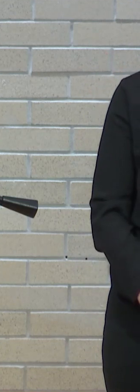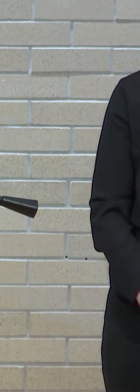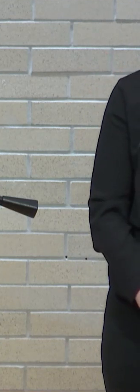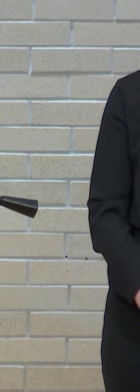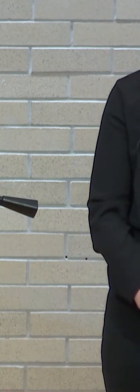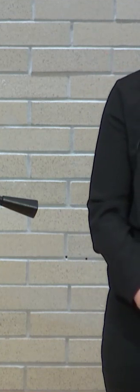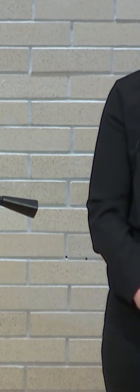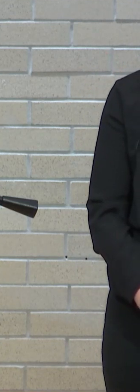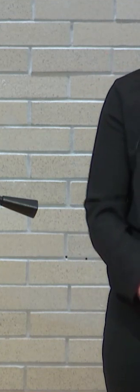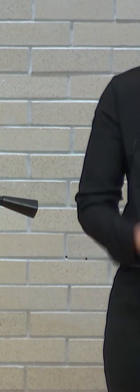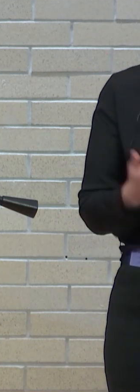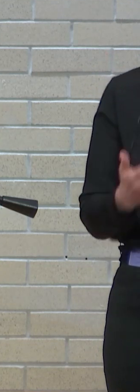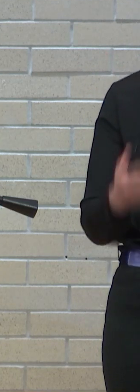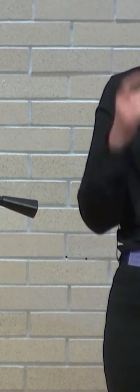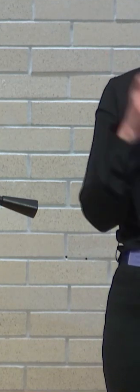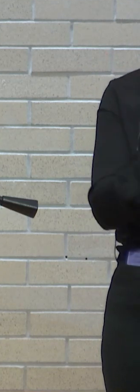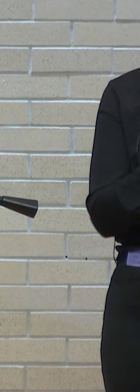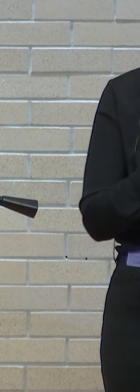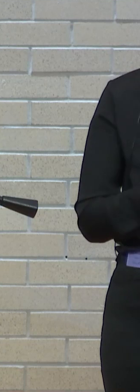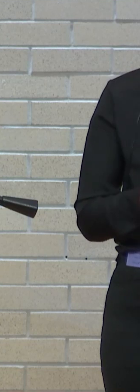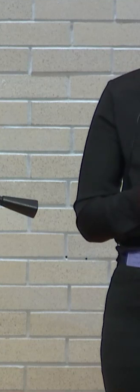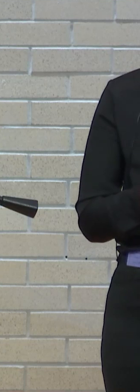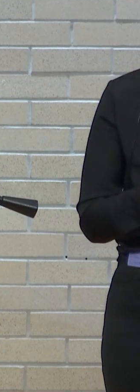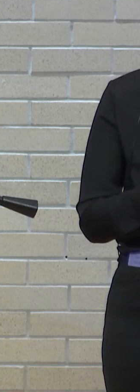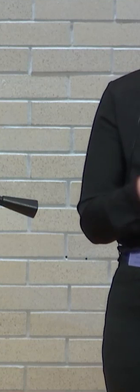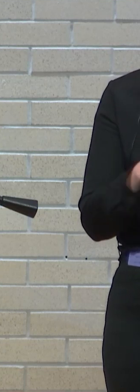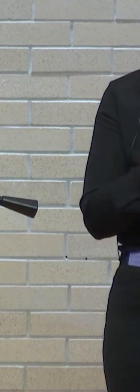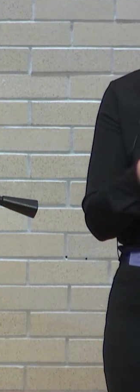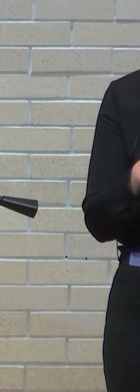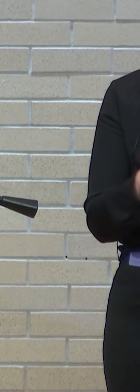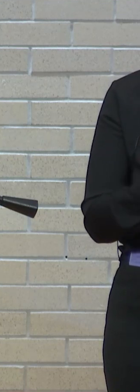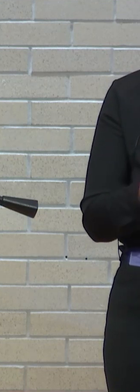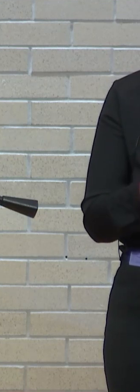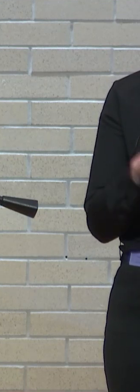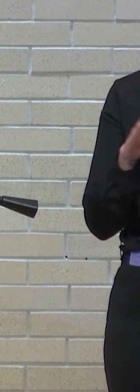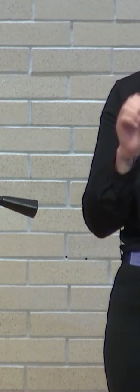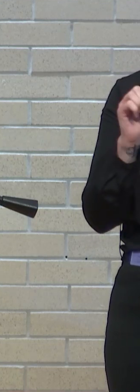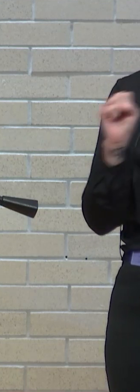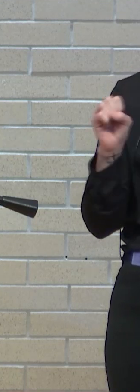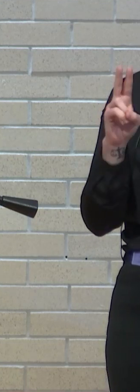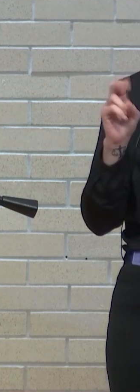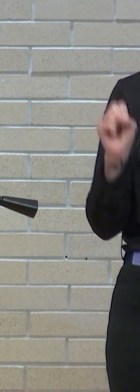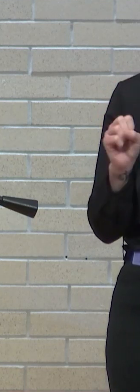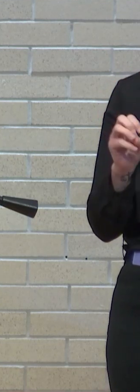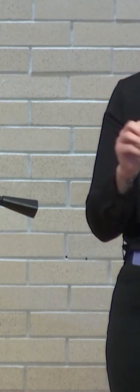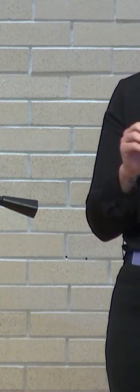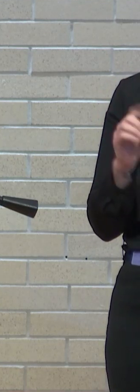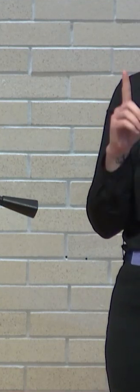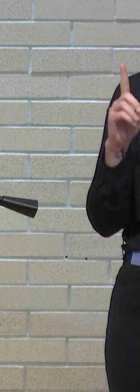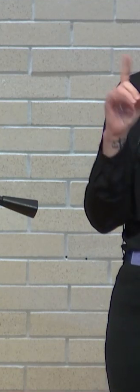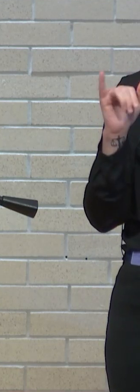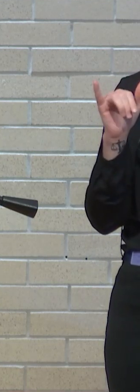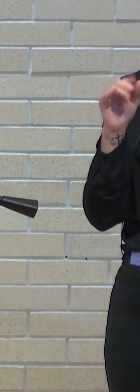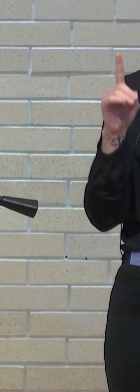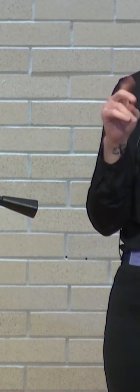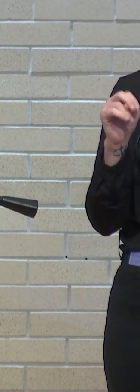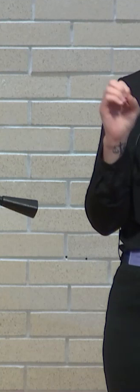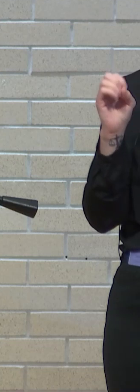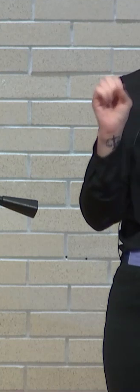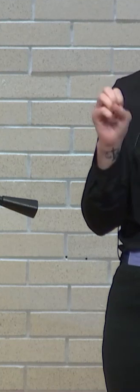You might notice that the lyrics make mention of Boso and Dynamos. These two teams are very famous soccer teams in